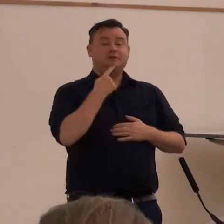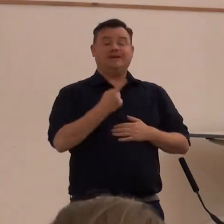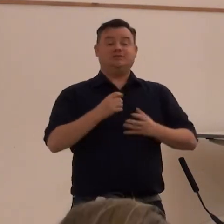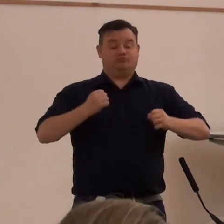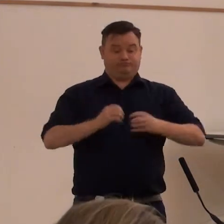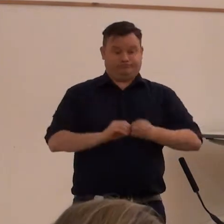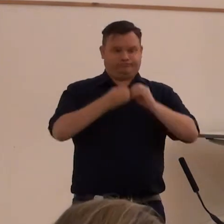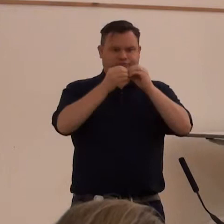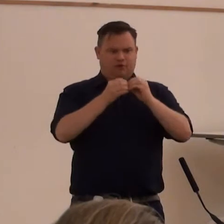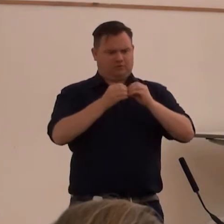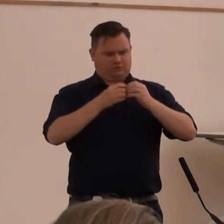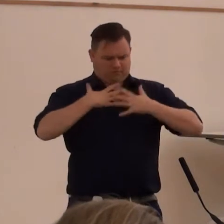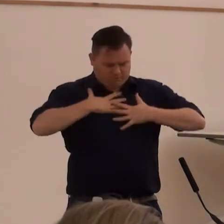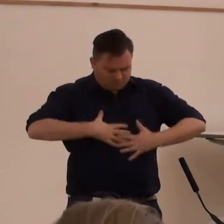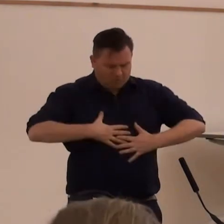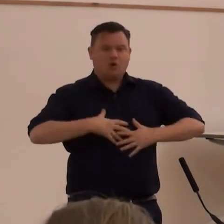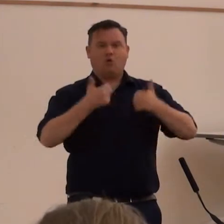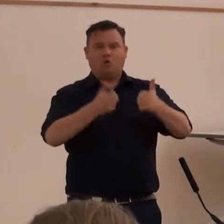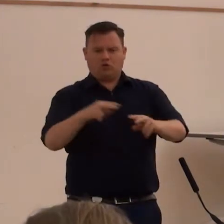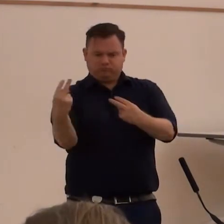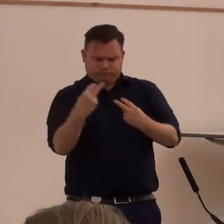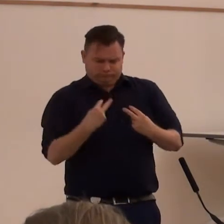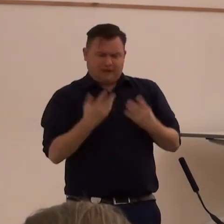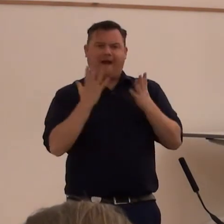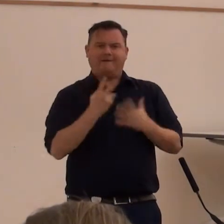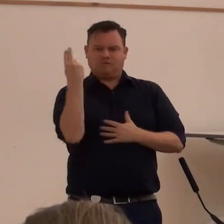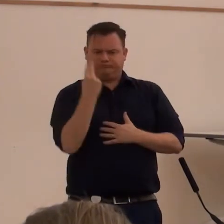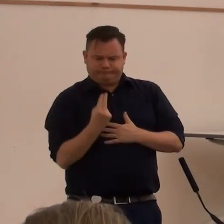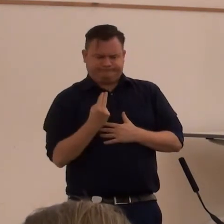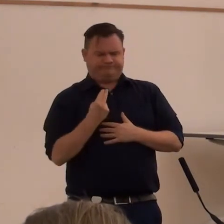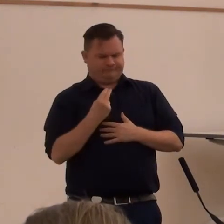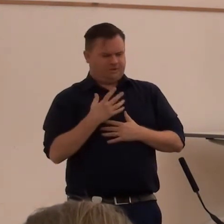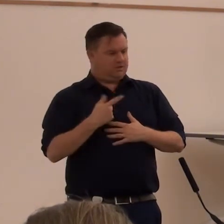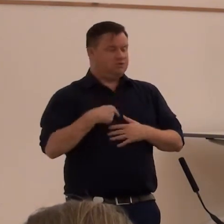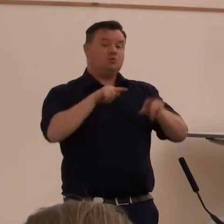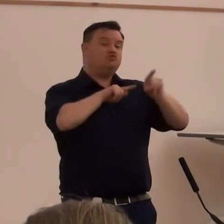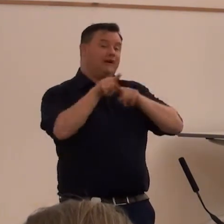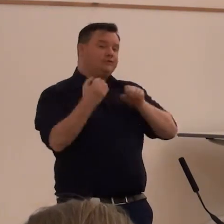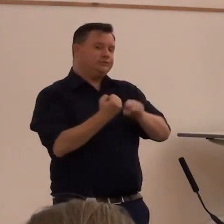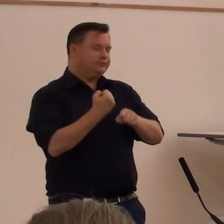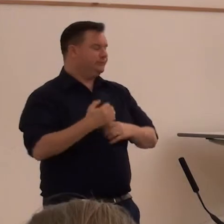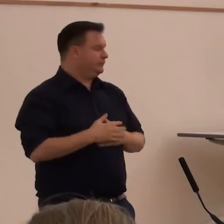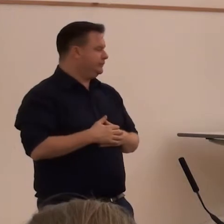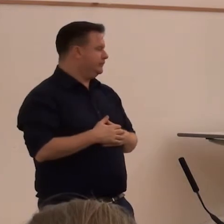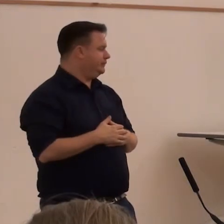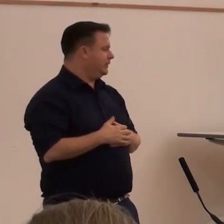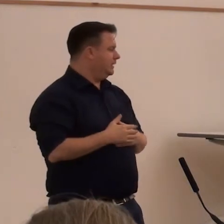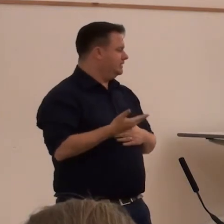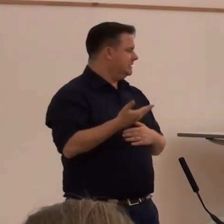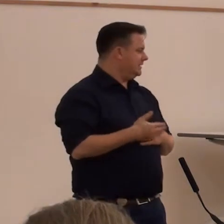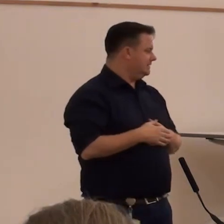them good to look at. We need to put some design into them. And that's what we're trying to do. So on